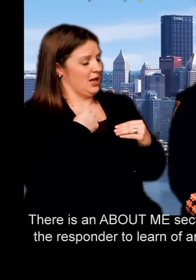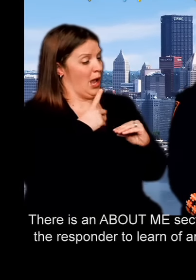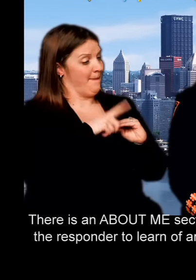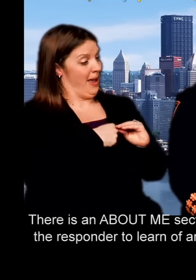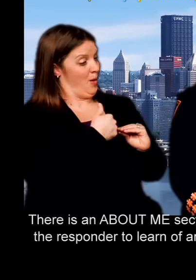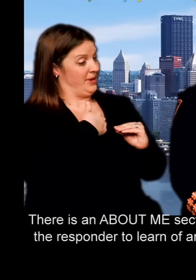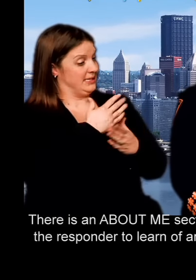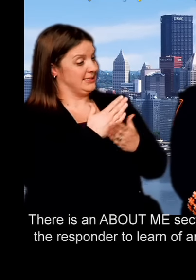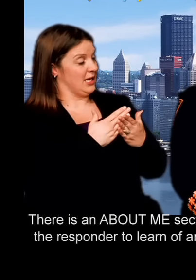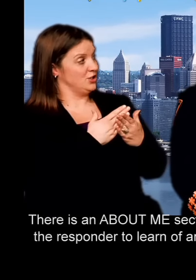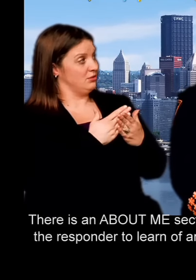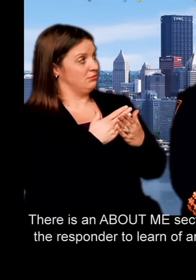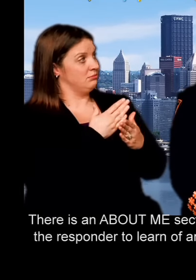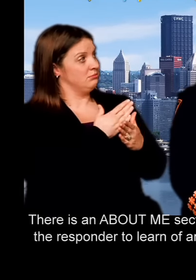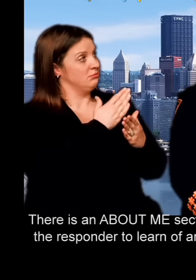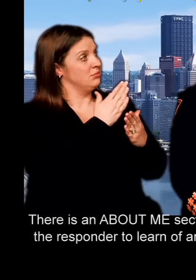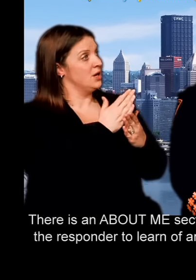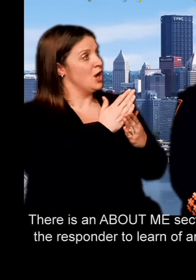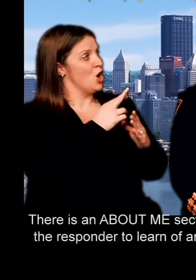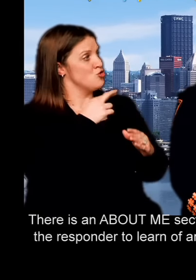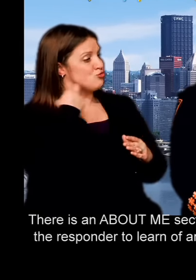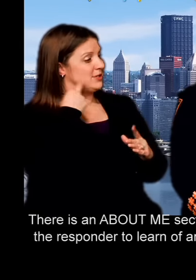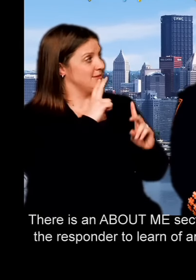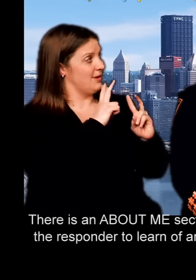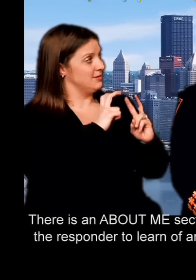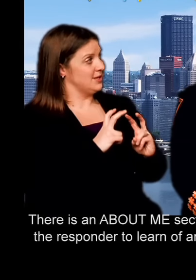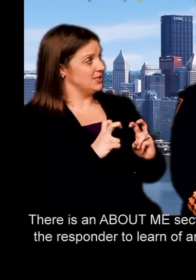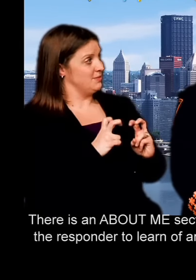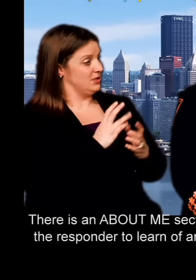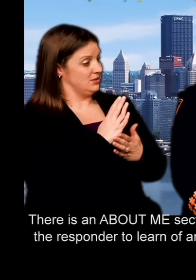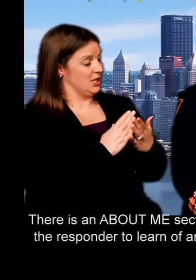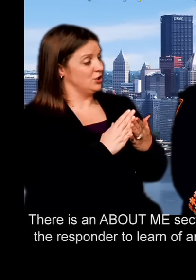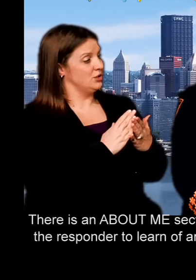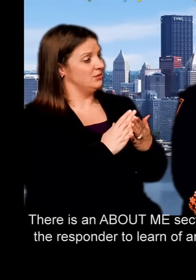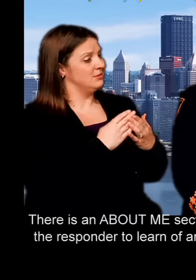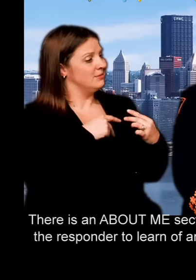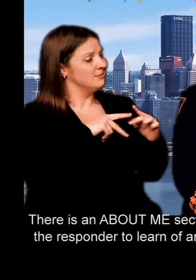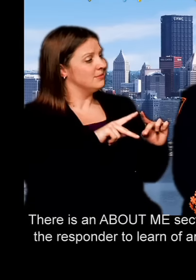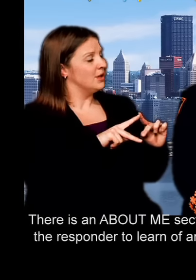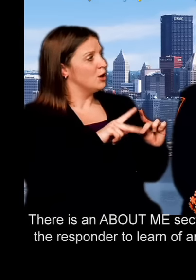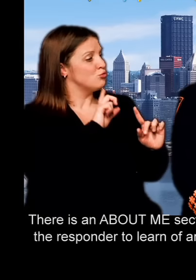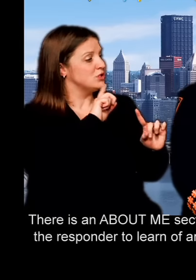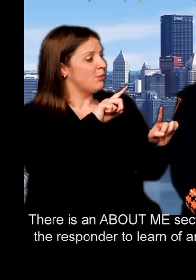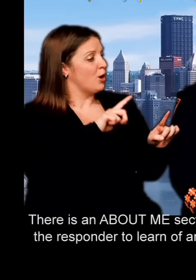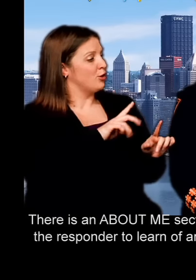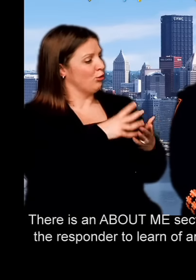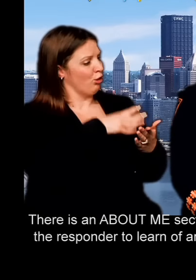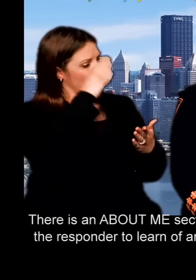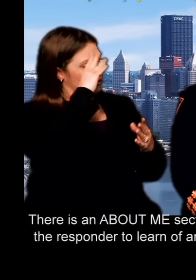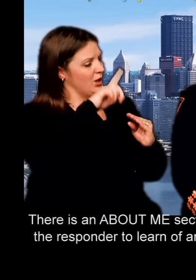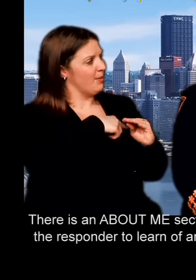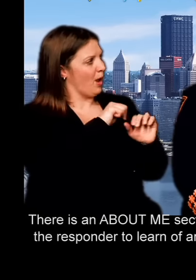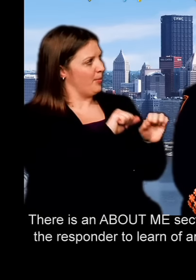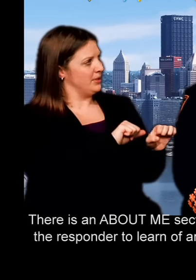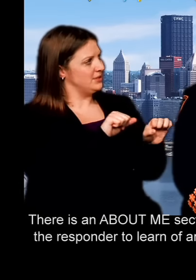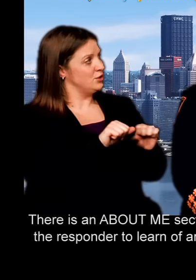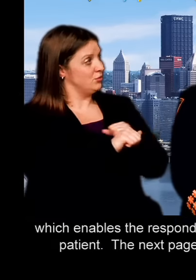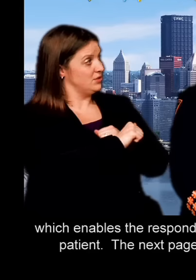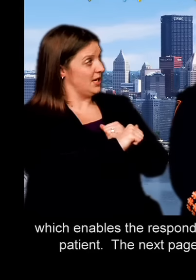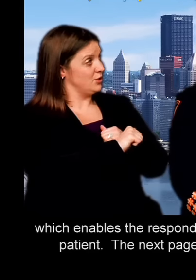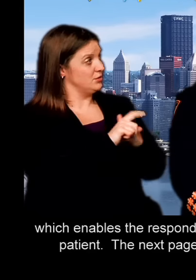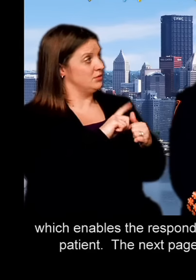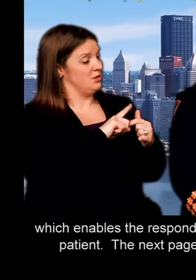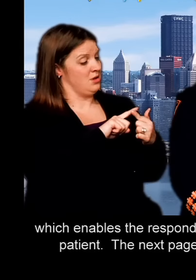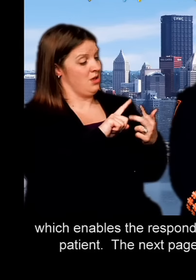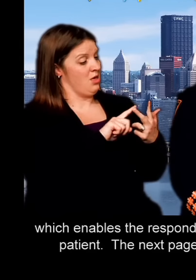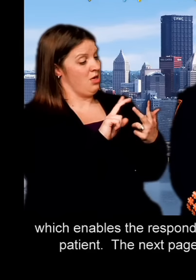a risk assessment section, which enables the responder to learn of any potential dangers, and an I Am Here to Help